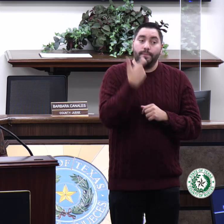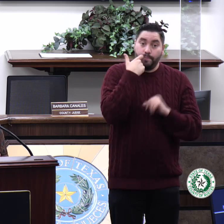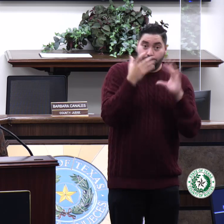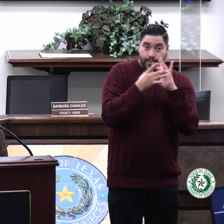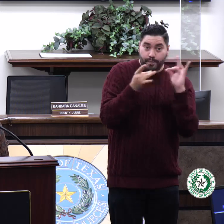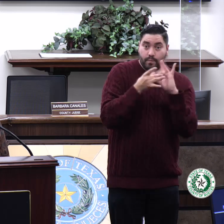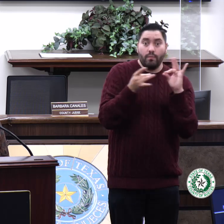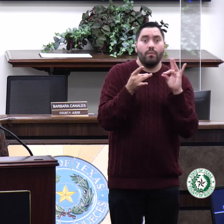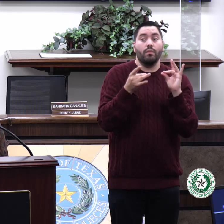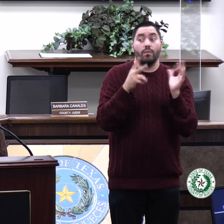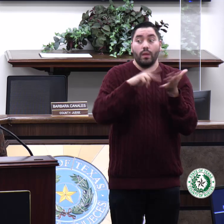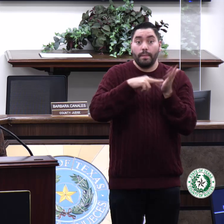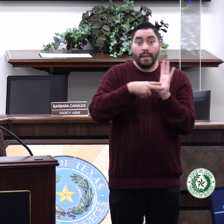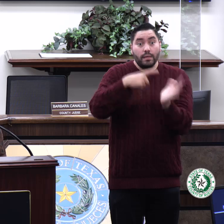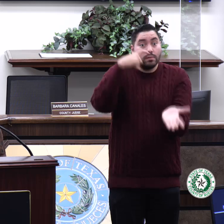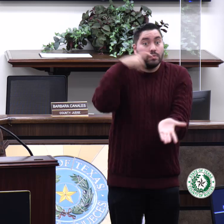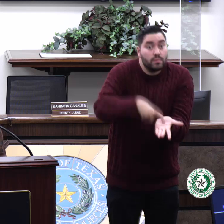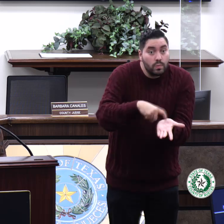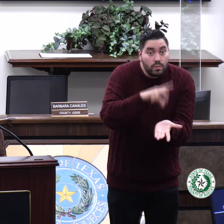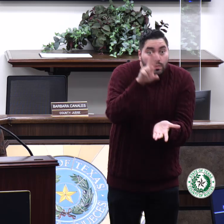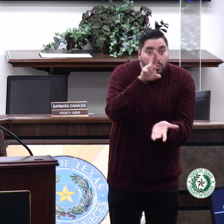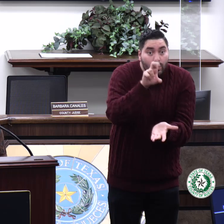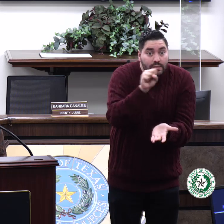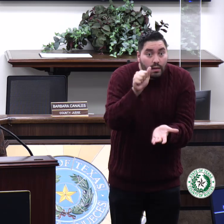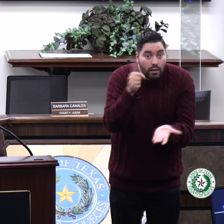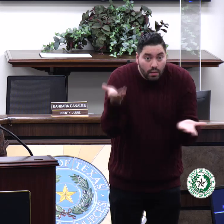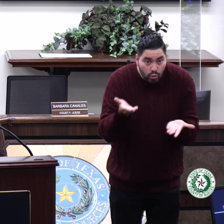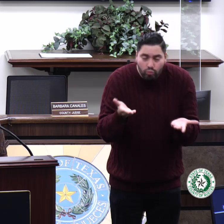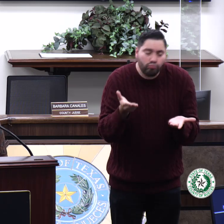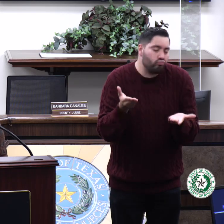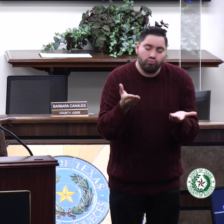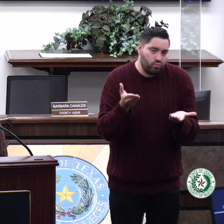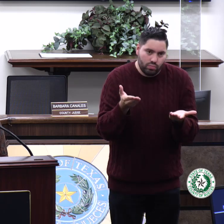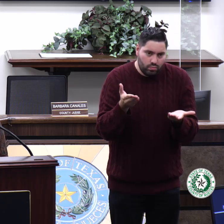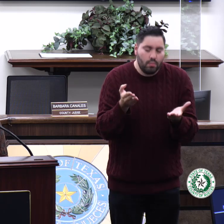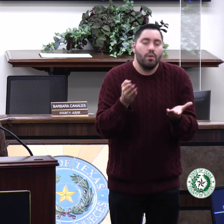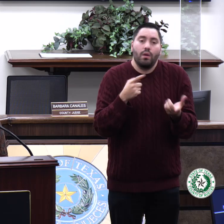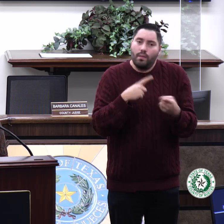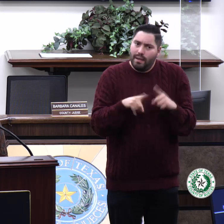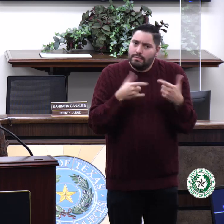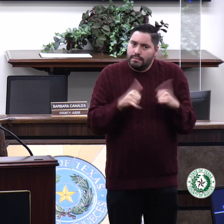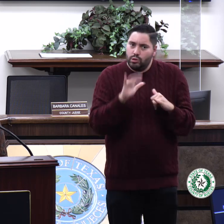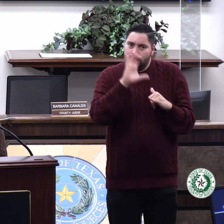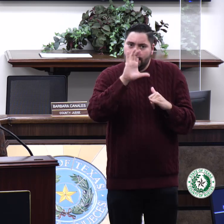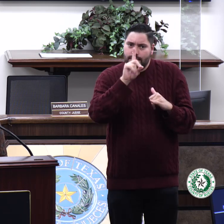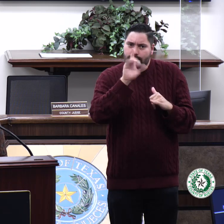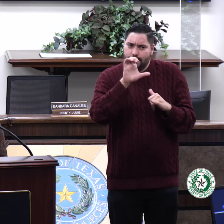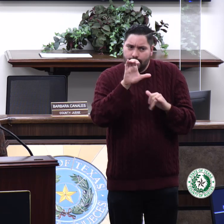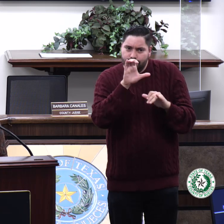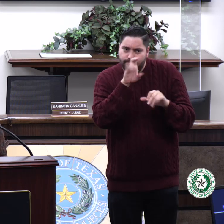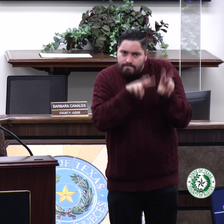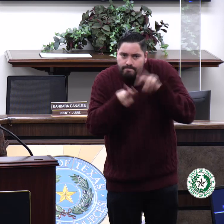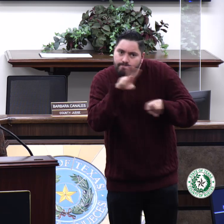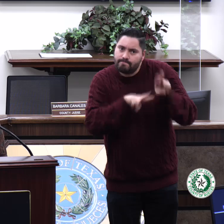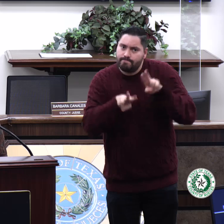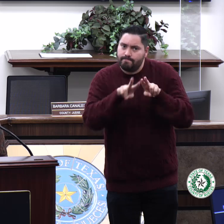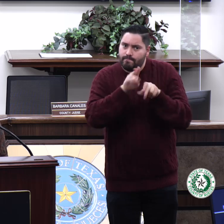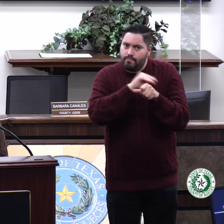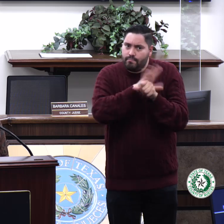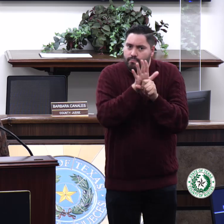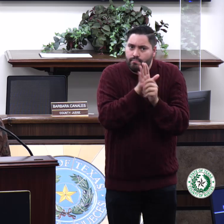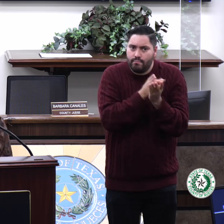not had any identified in the U.S. to date, CDC is following the details of this new variant very closely. And it was